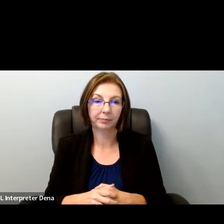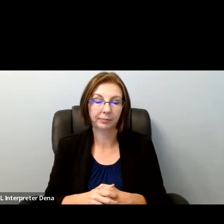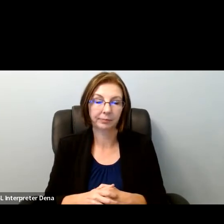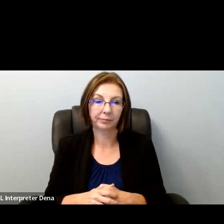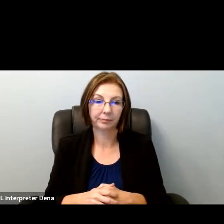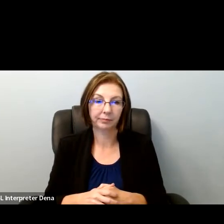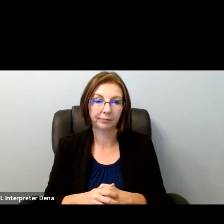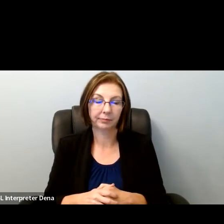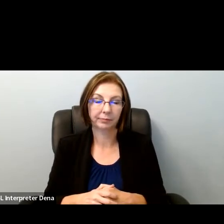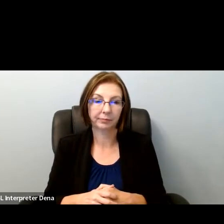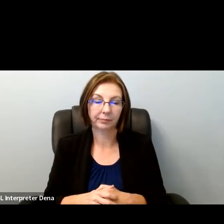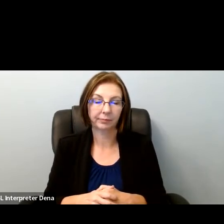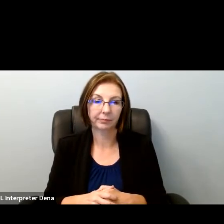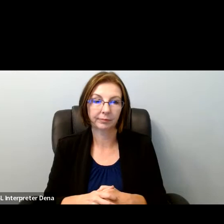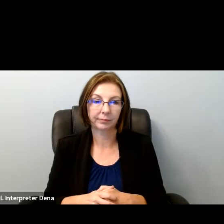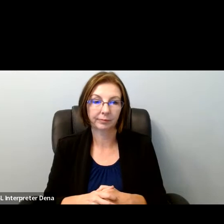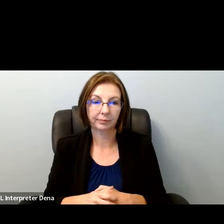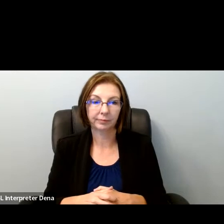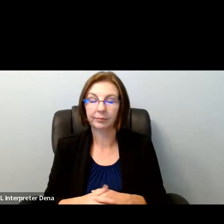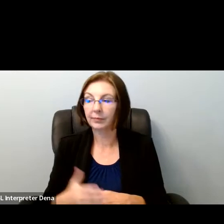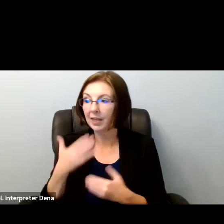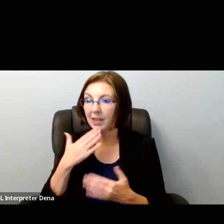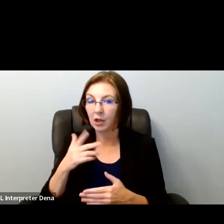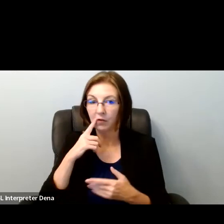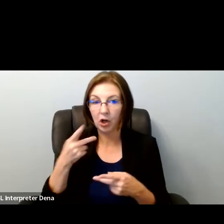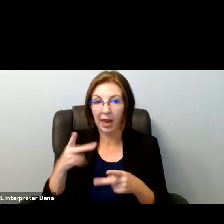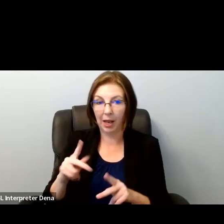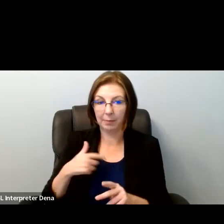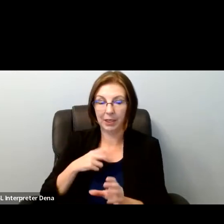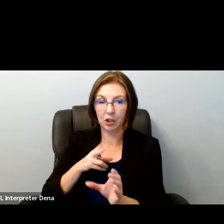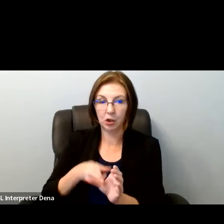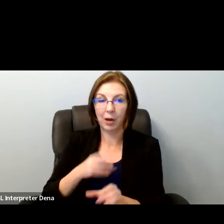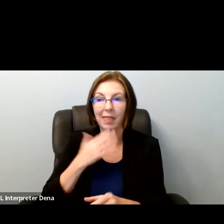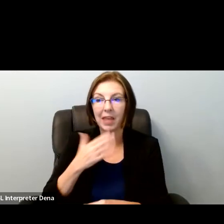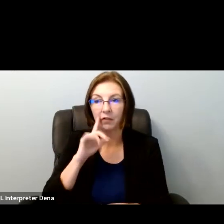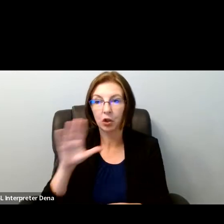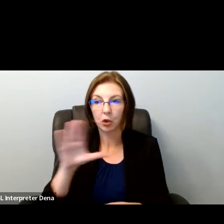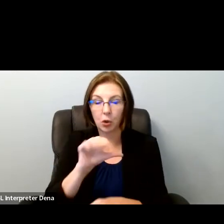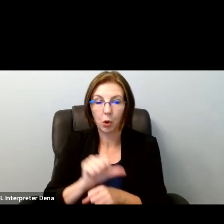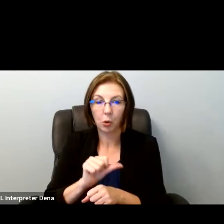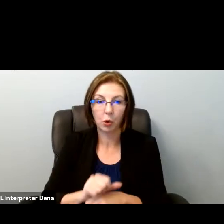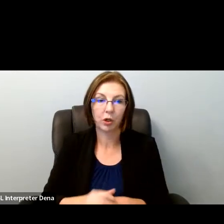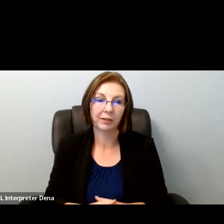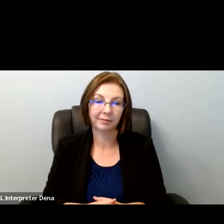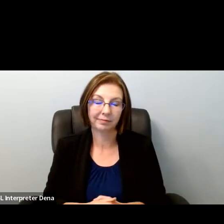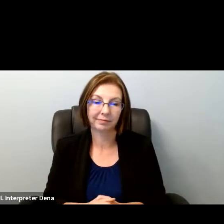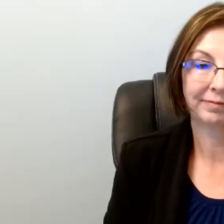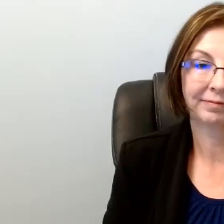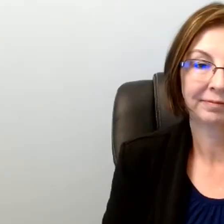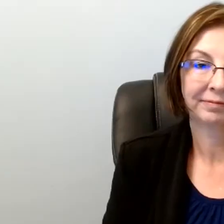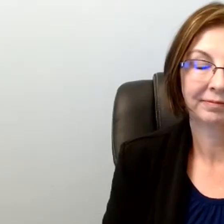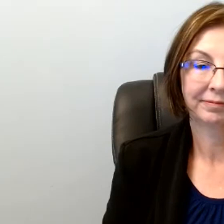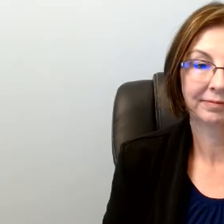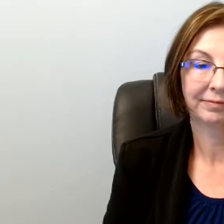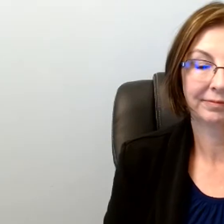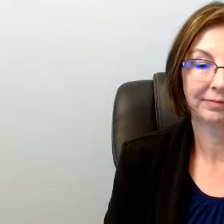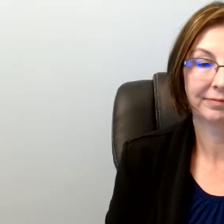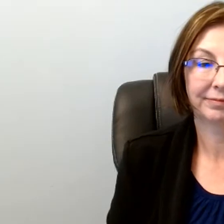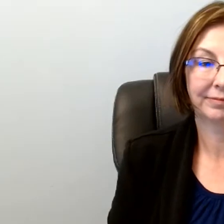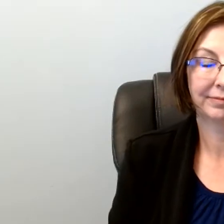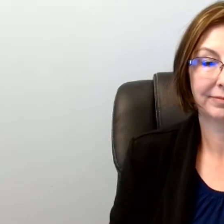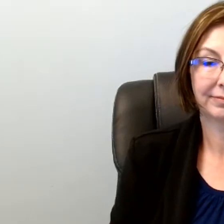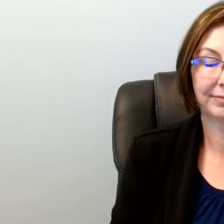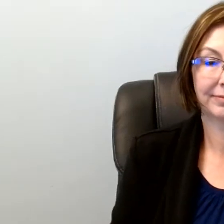it. Thank you. Thank you for allowing me and thanks for all the work you all are doing. Much appreciated. Excellent. Thank you very